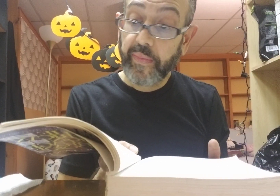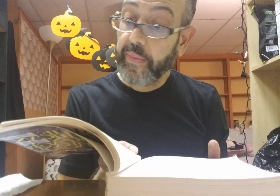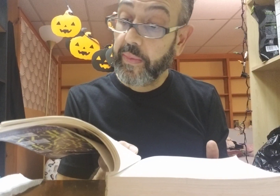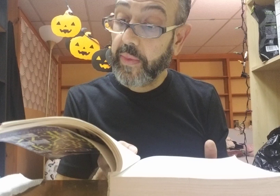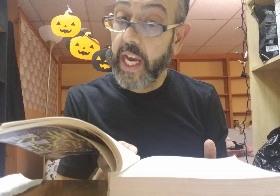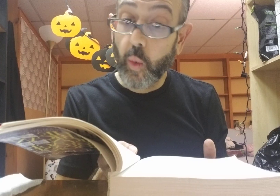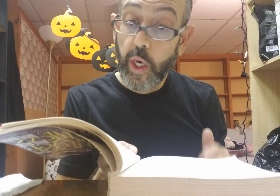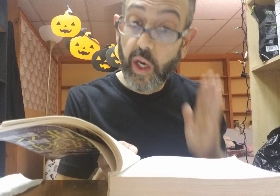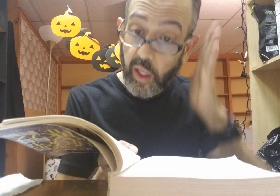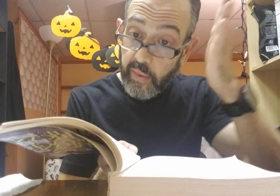and will,